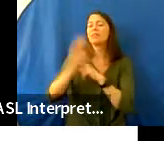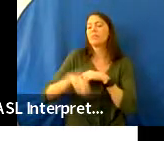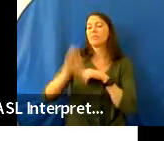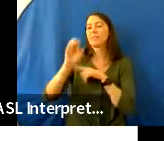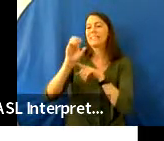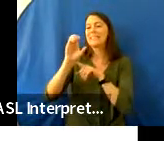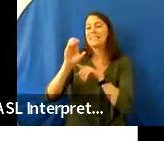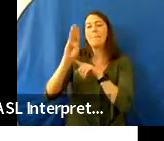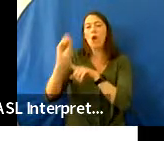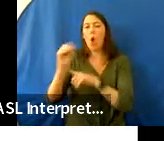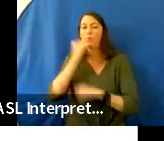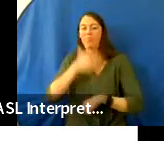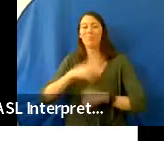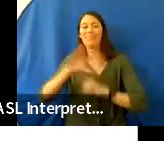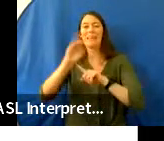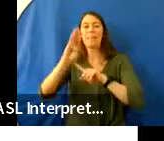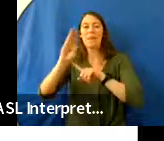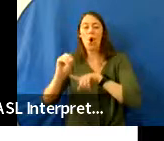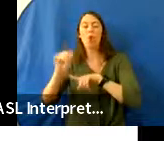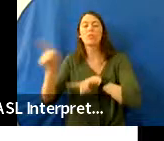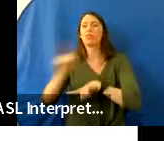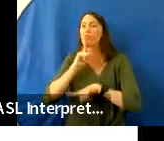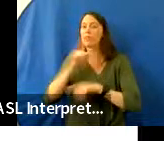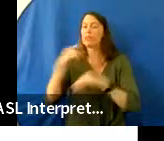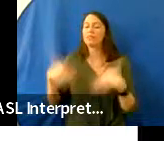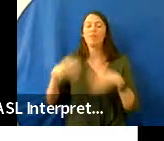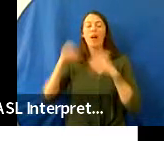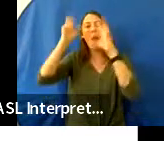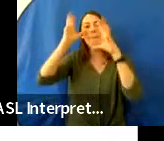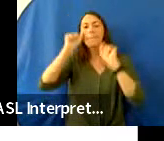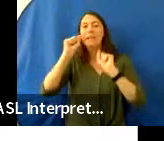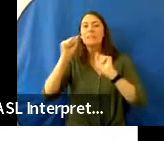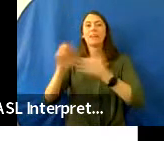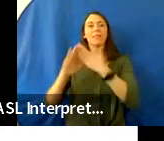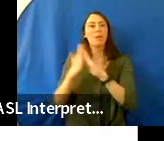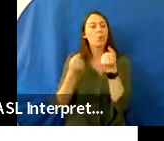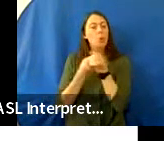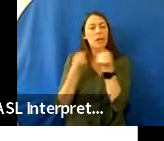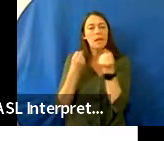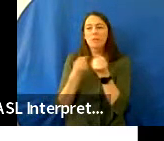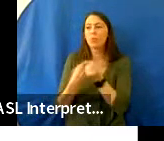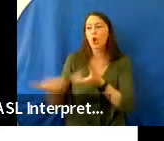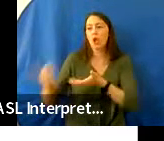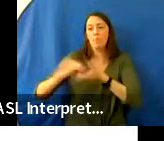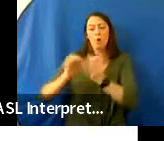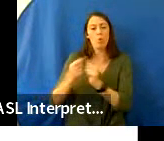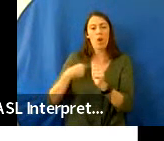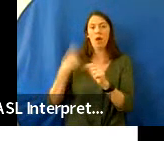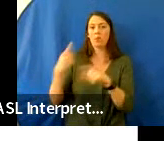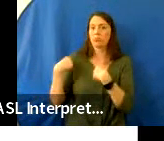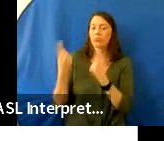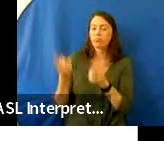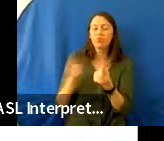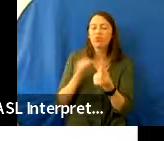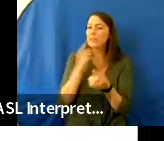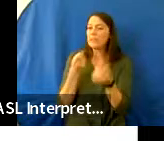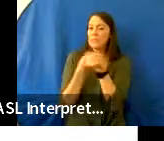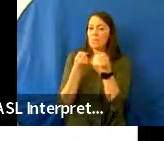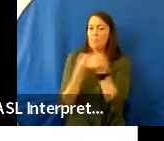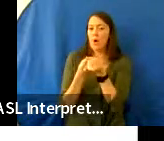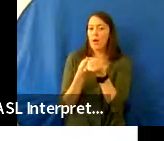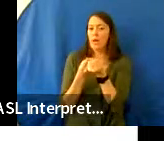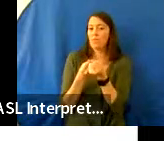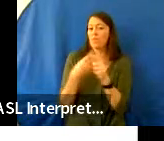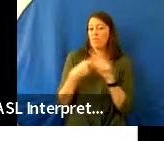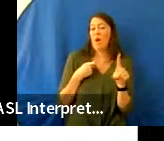tracing, our community resources support as well, all the way back to, the middle of 2020. So during